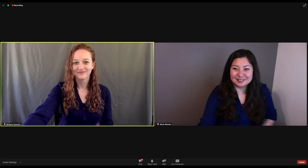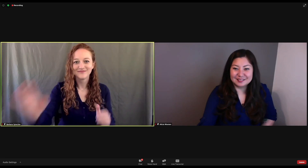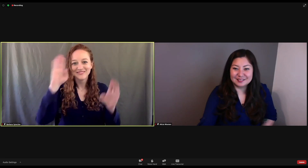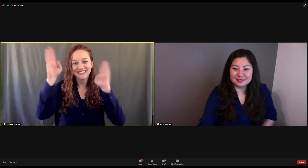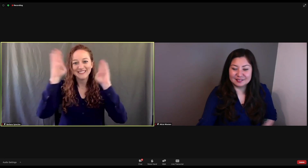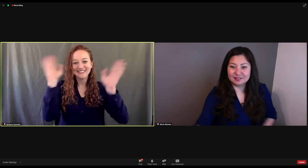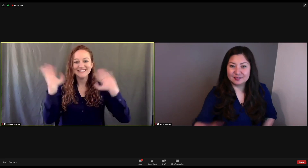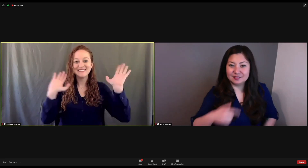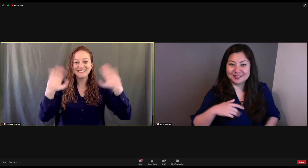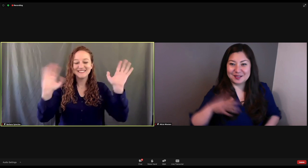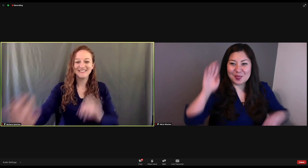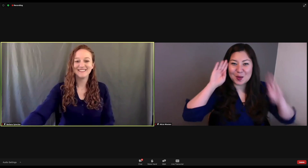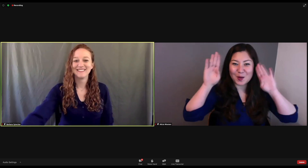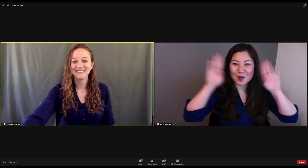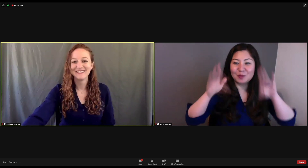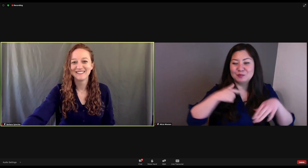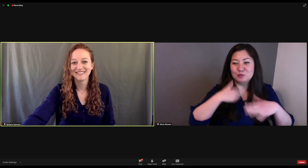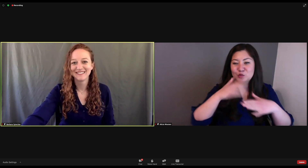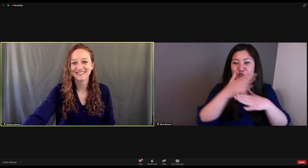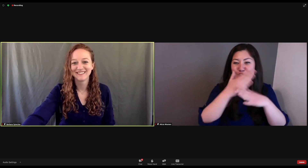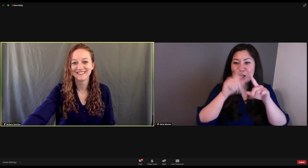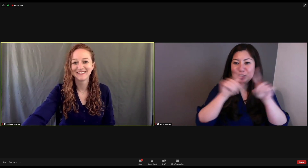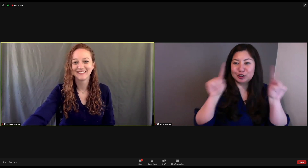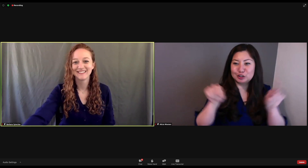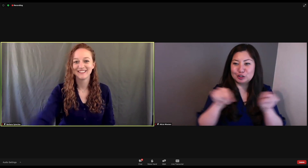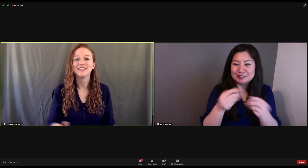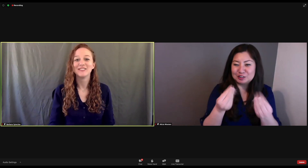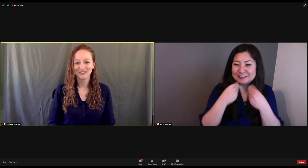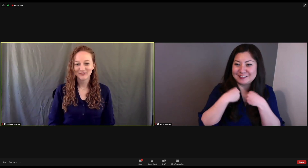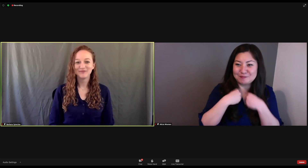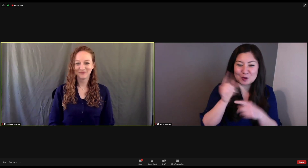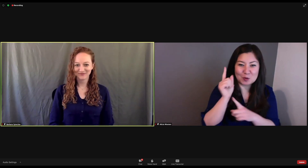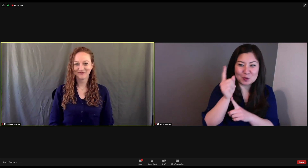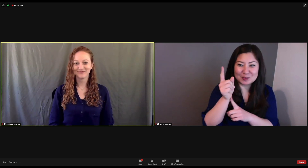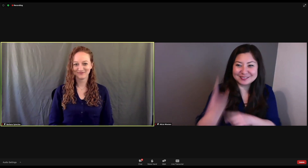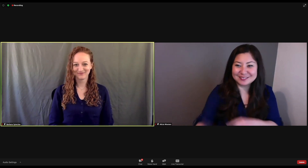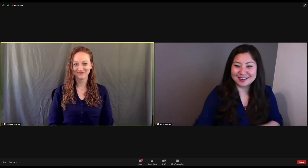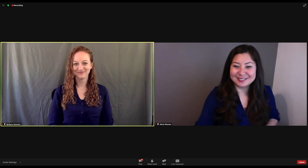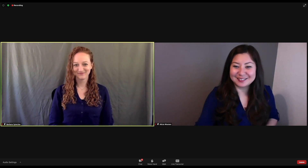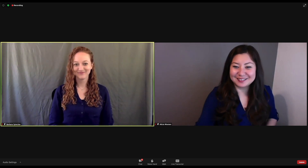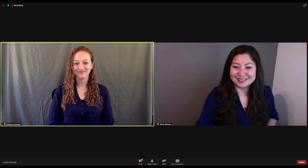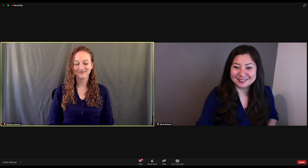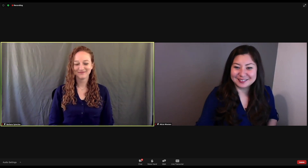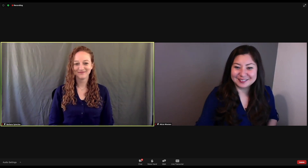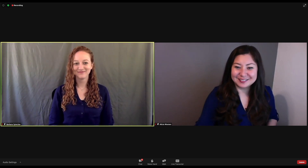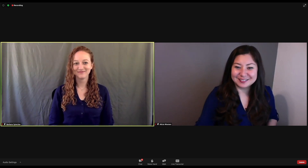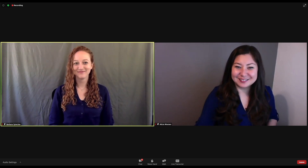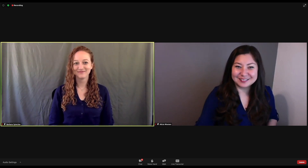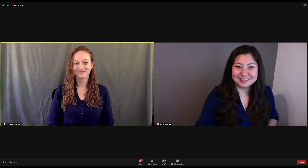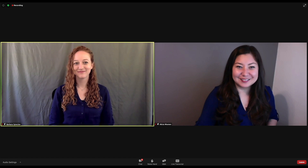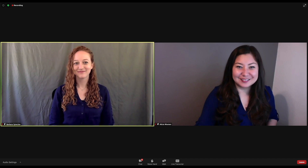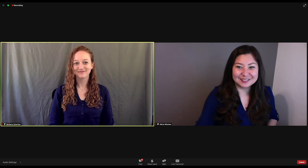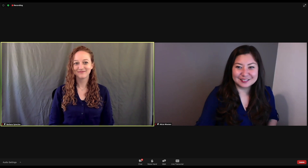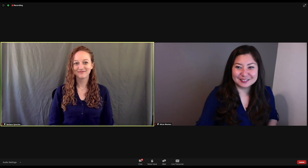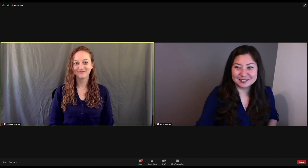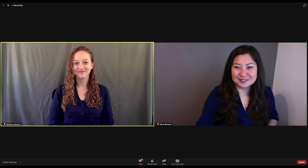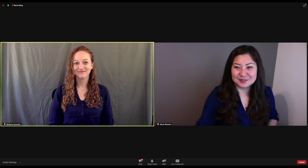Hi, everyone. Give me one moment here. Let me share the screen.